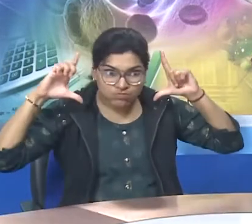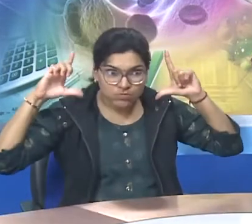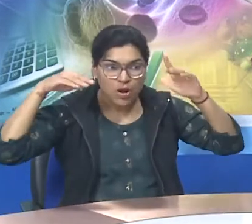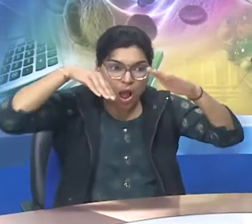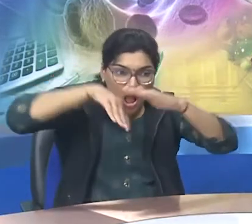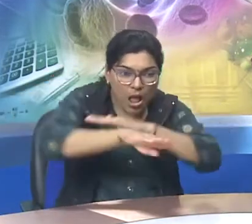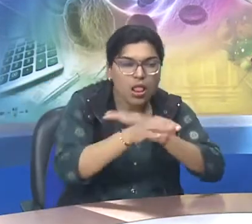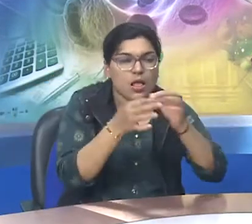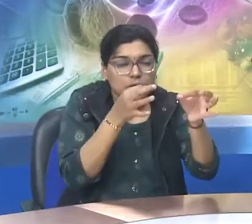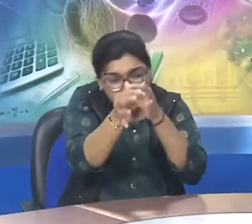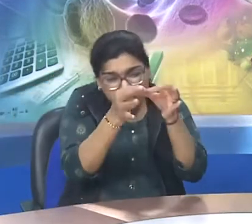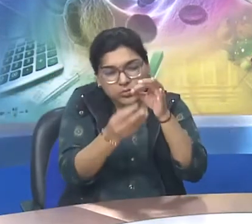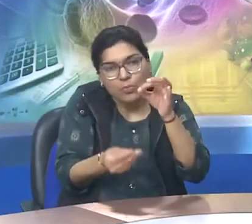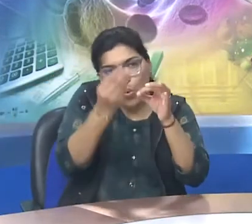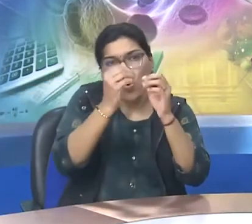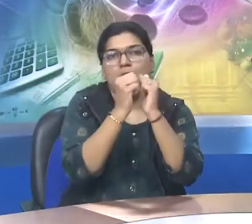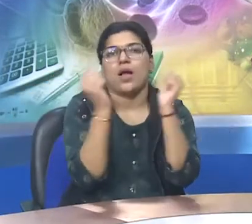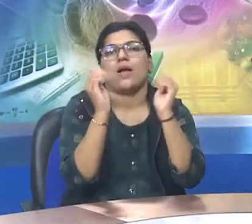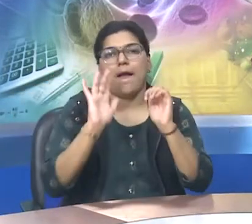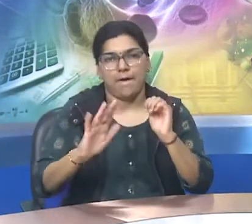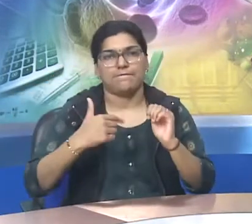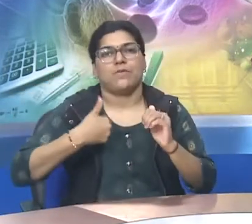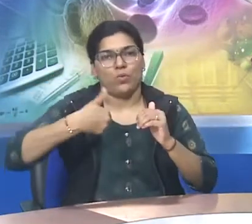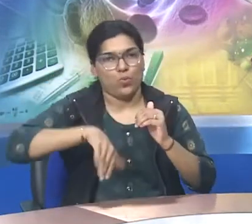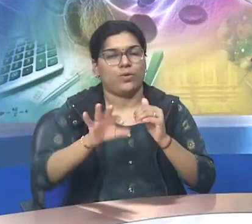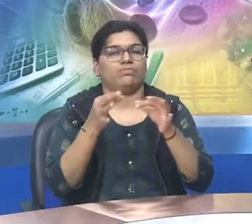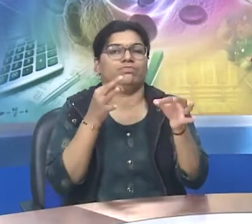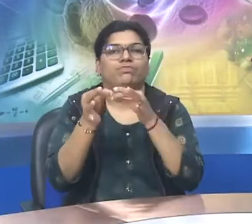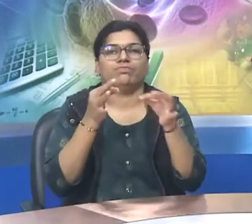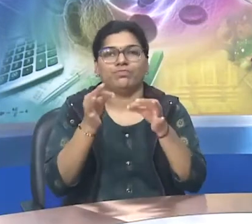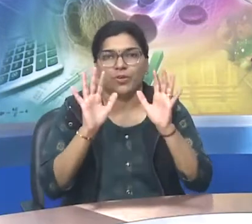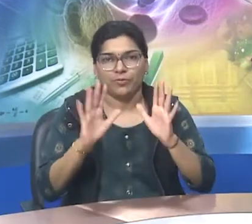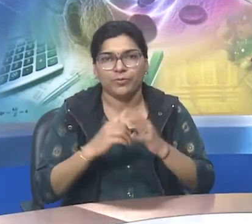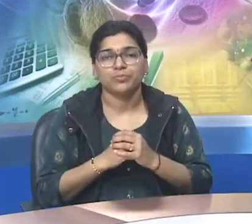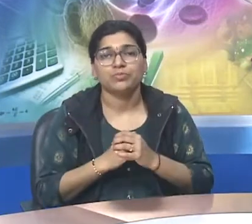abstract concepts, so you need to understand between the lines.